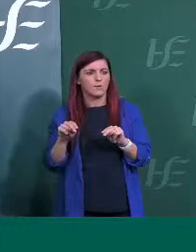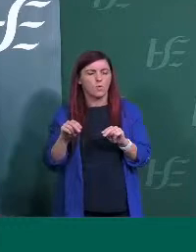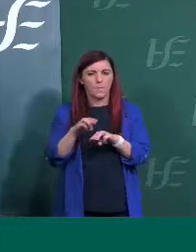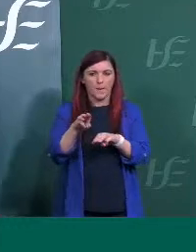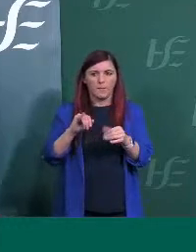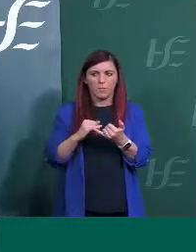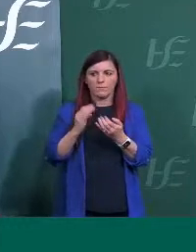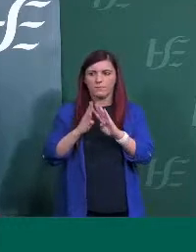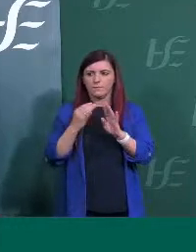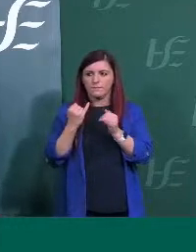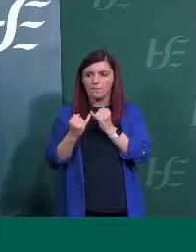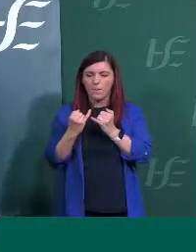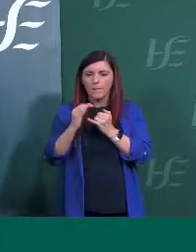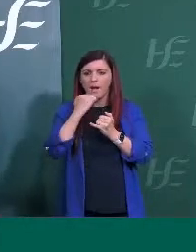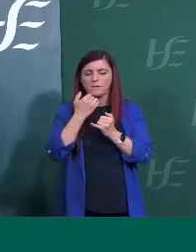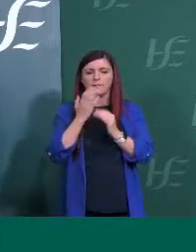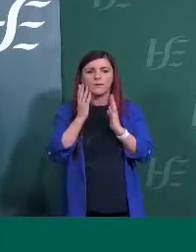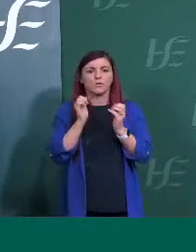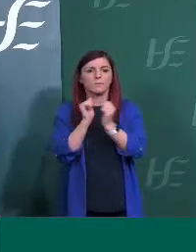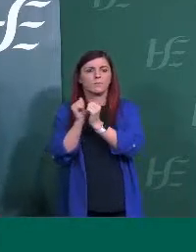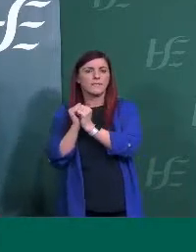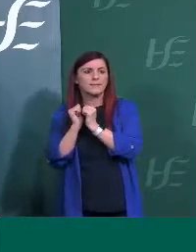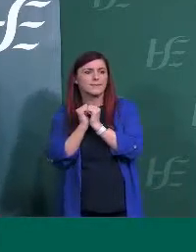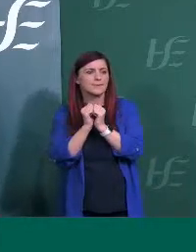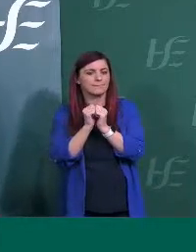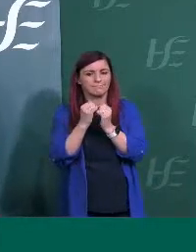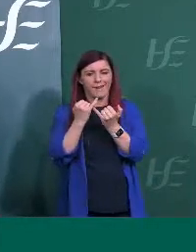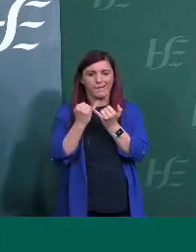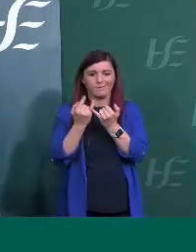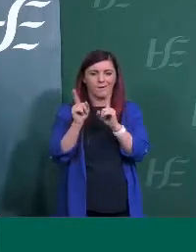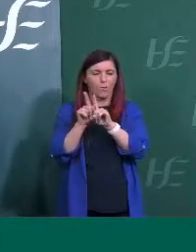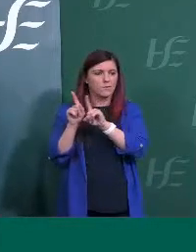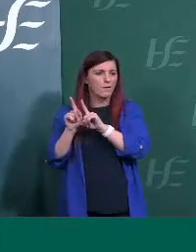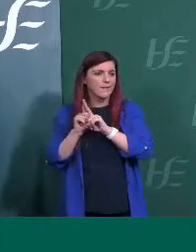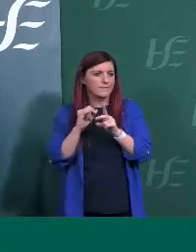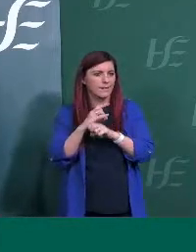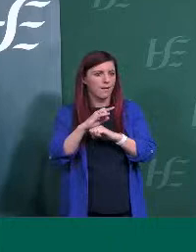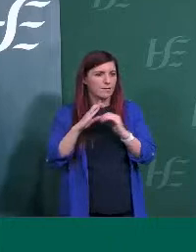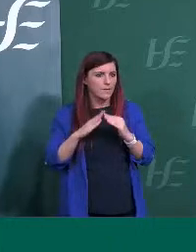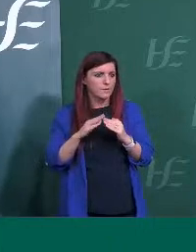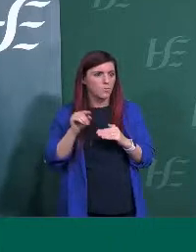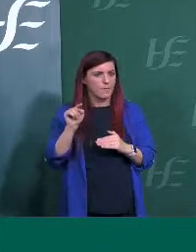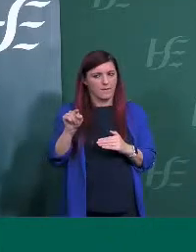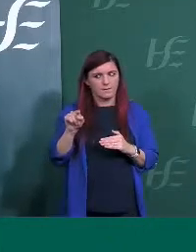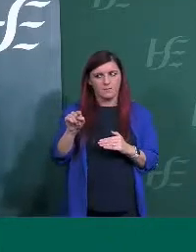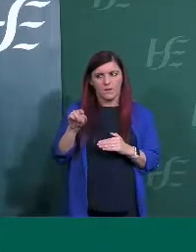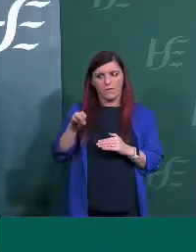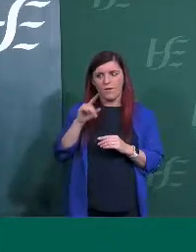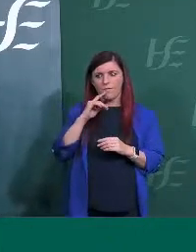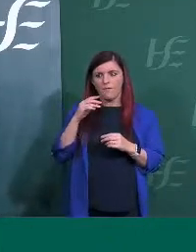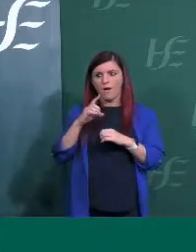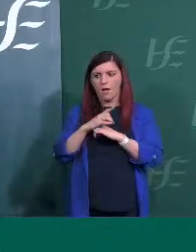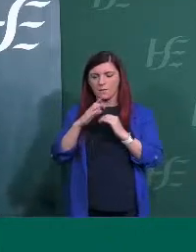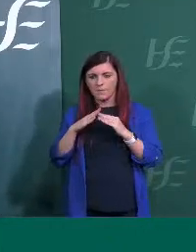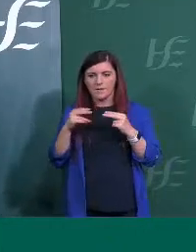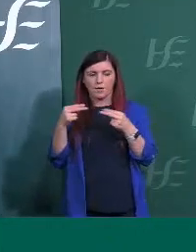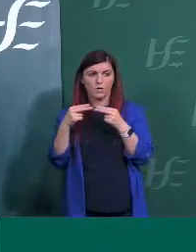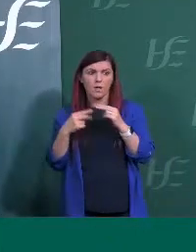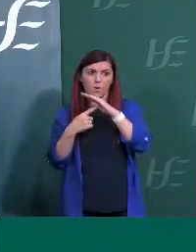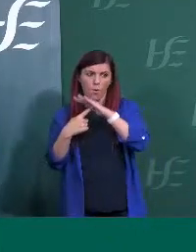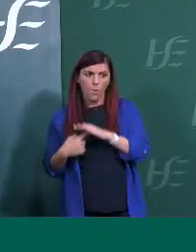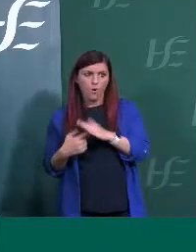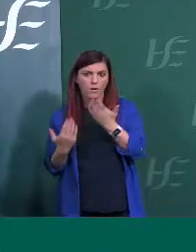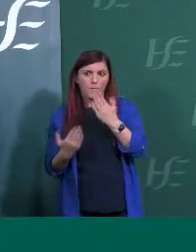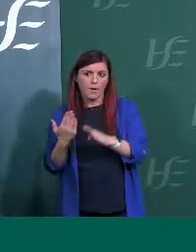illness or close contact designation back in January, which really threatened the stability of hospitals and nursing homes throughout the country. Again, at a lower level